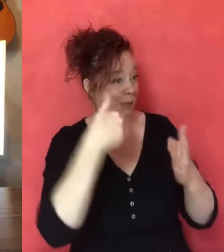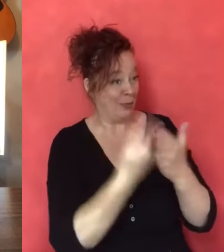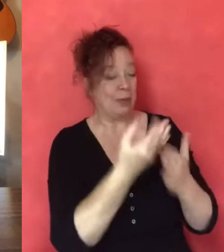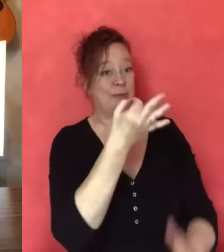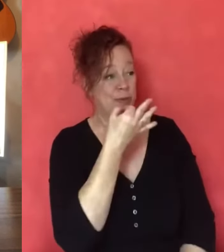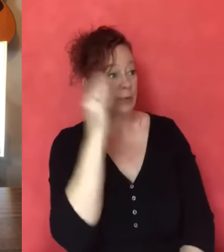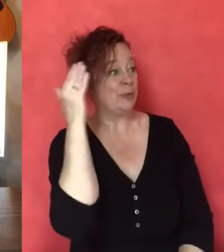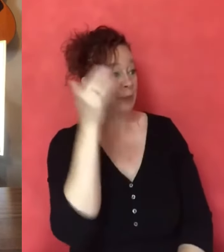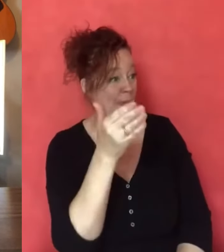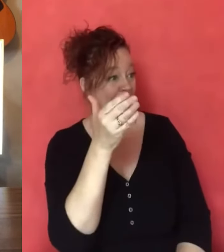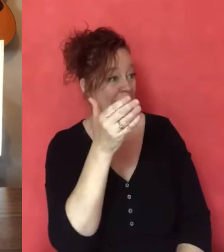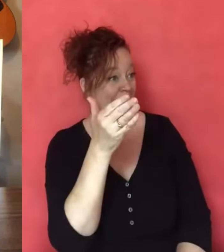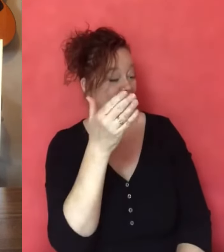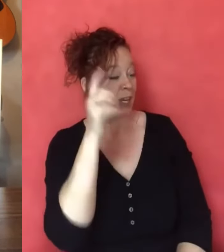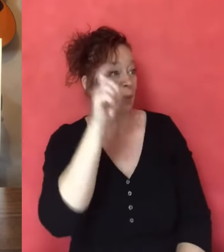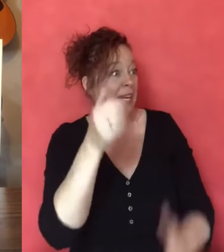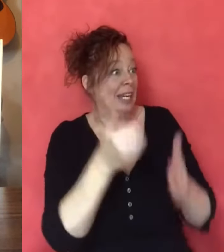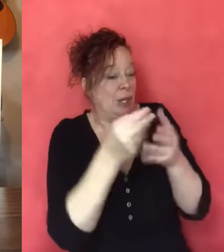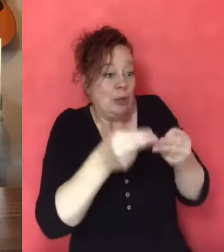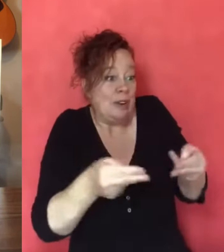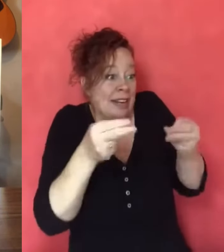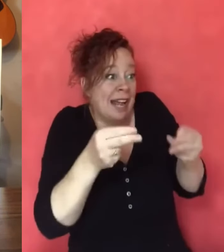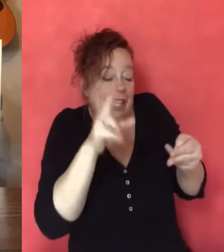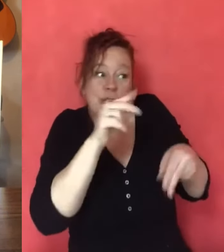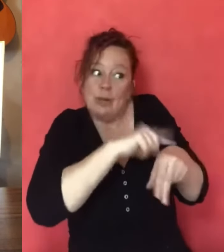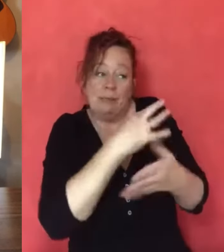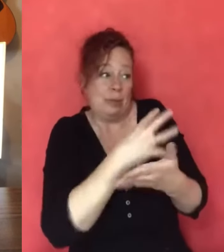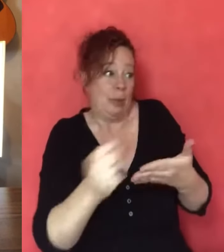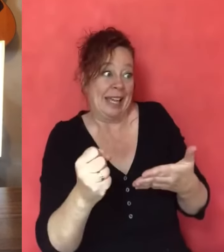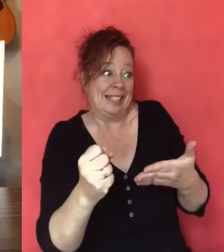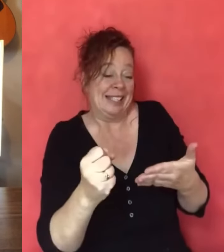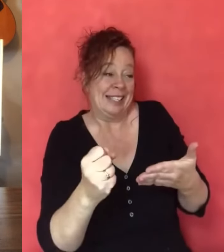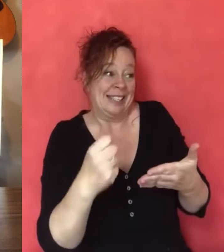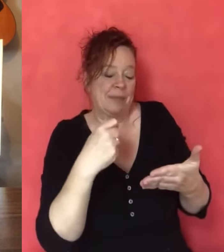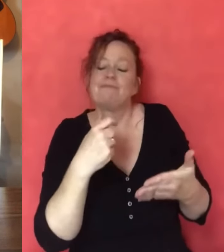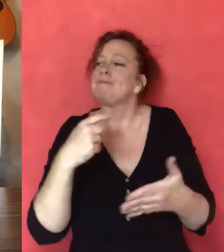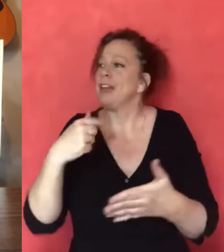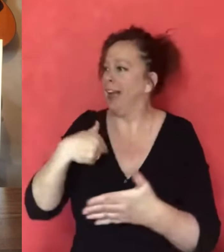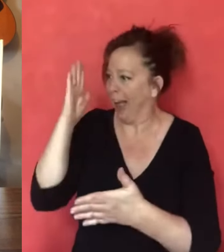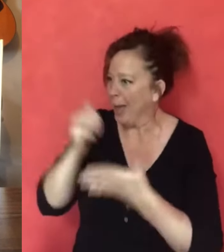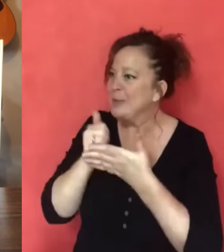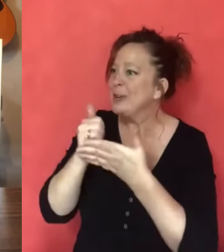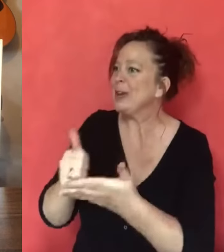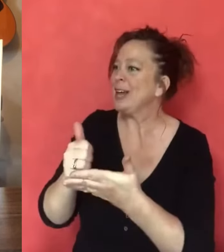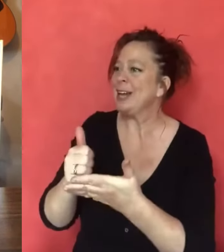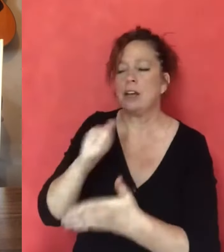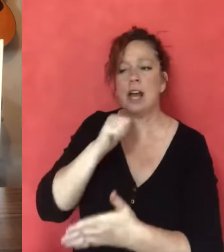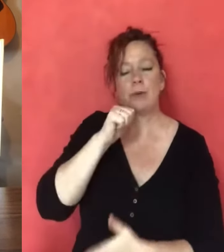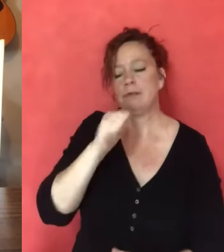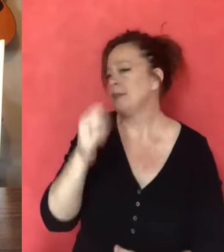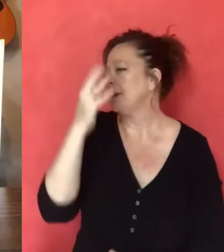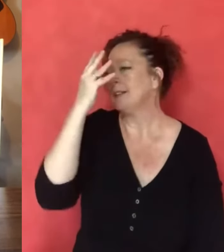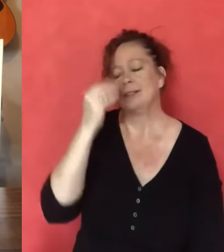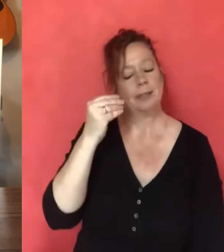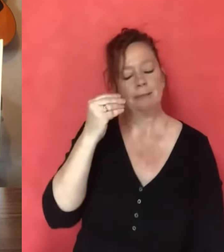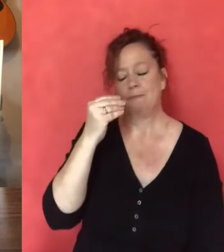Raccoon. My friends will be here very soon. We'll need new nests. No time to lose. Then